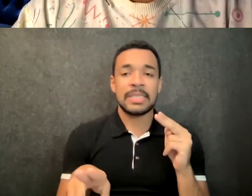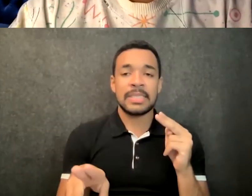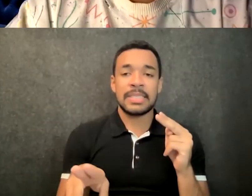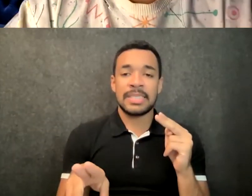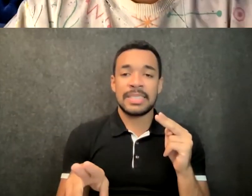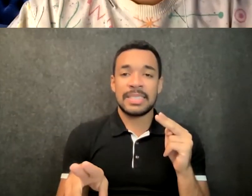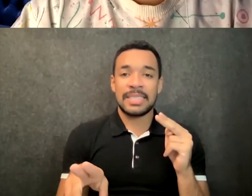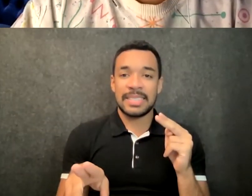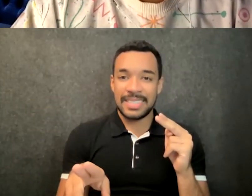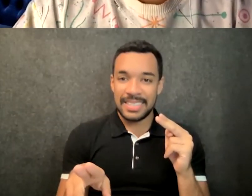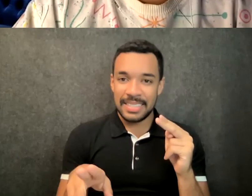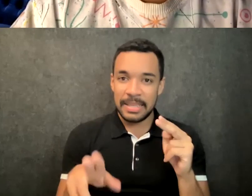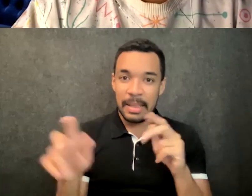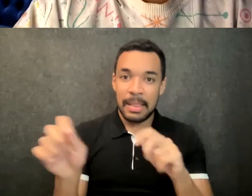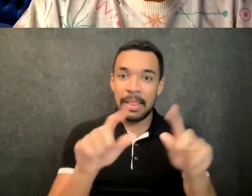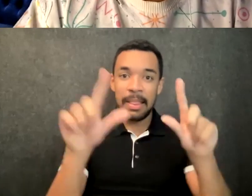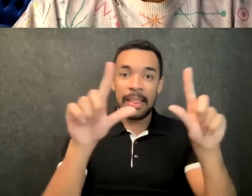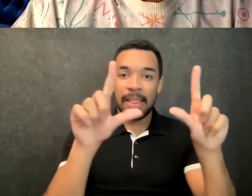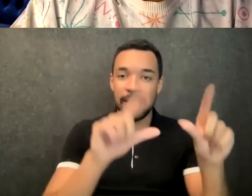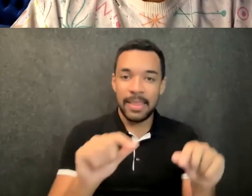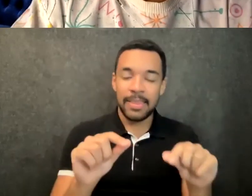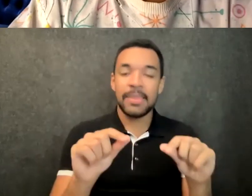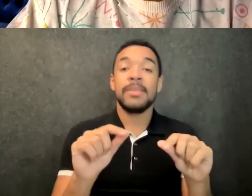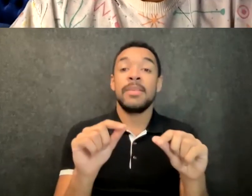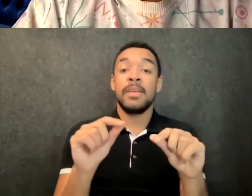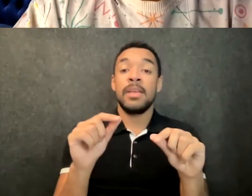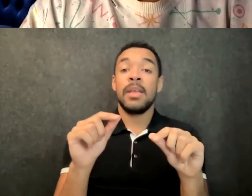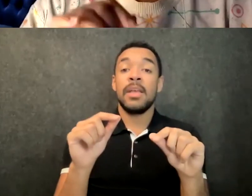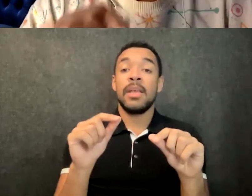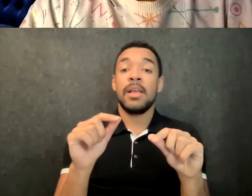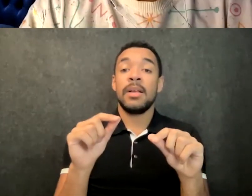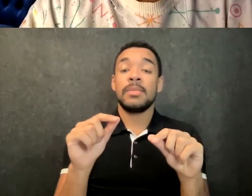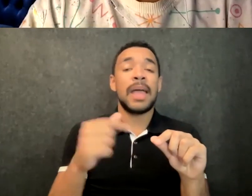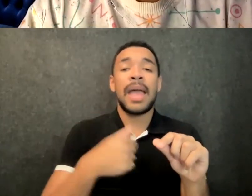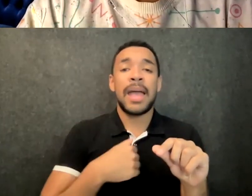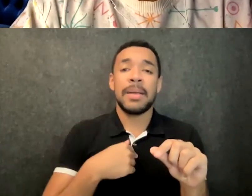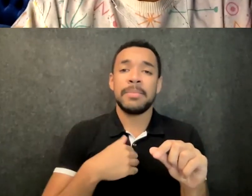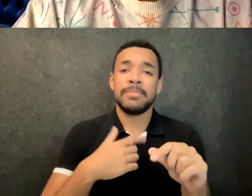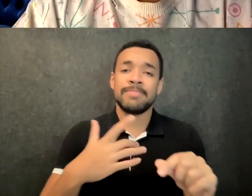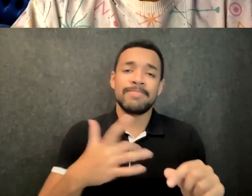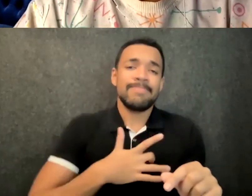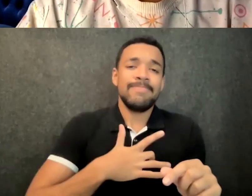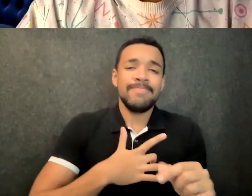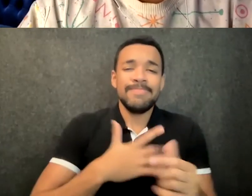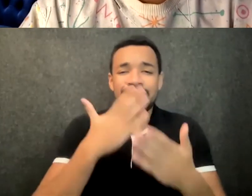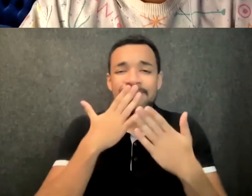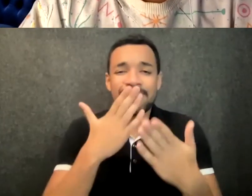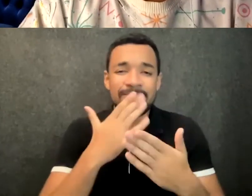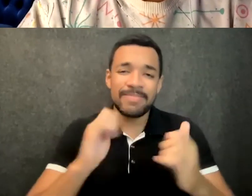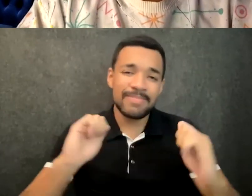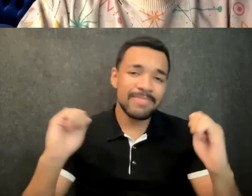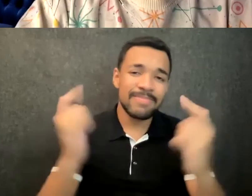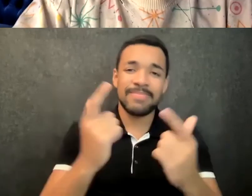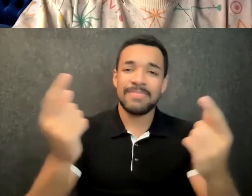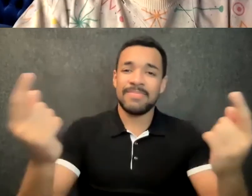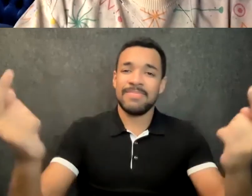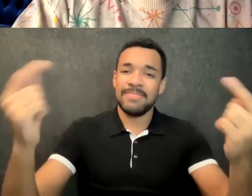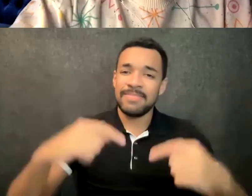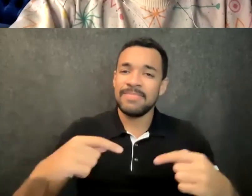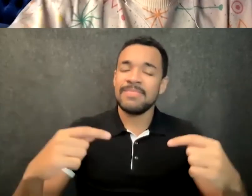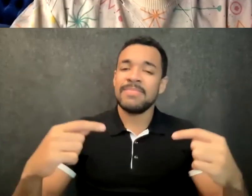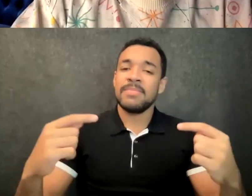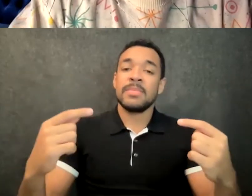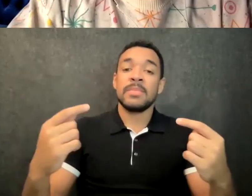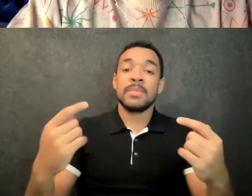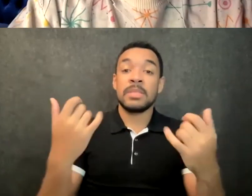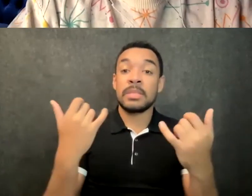I lost my window. I am so grateful that you are all here. Thank you so much. I want to call